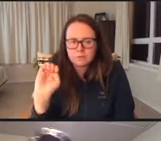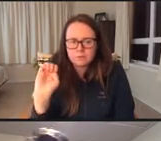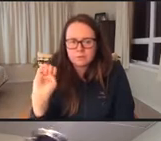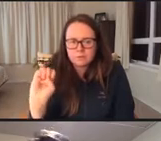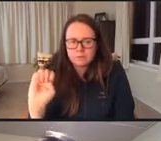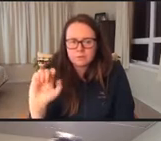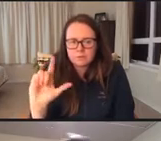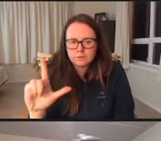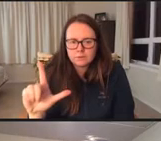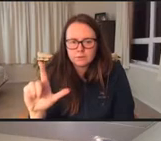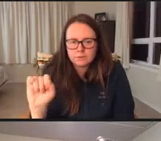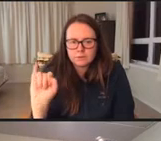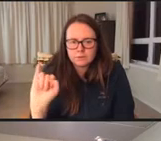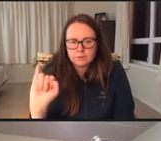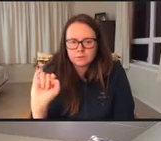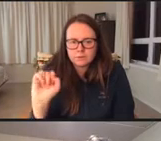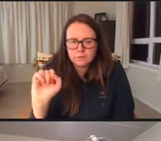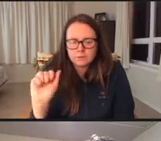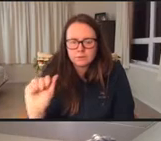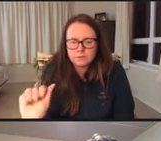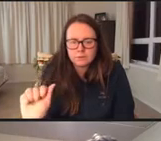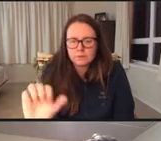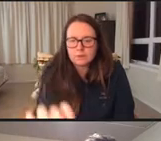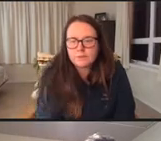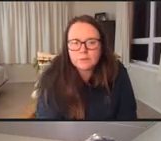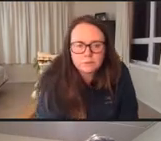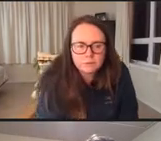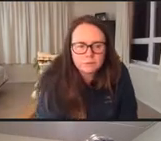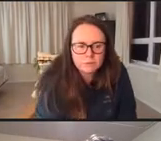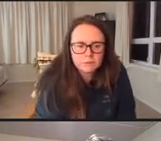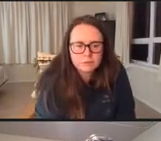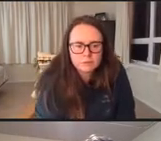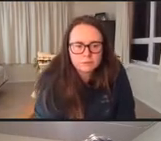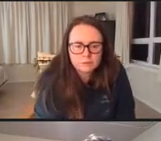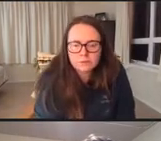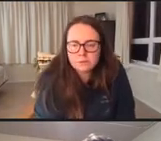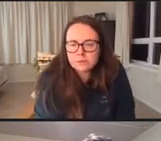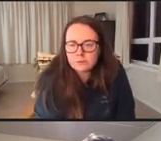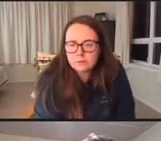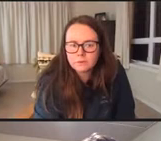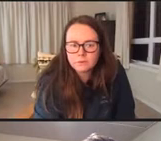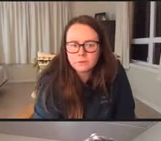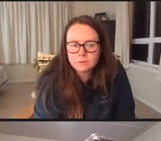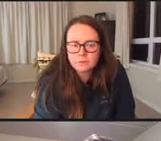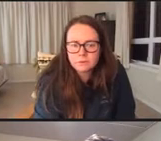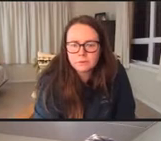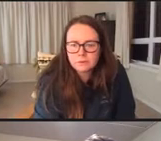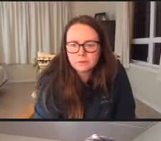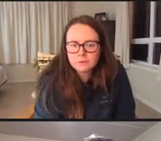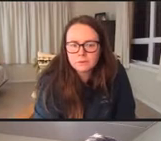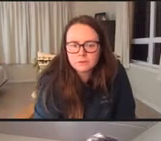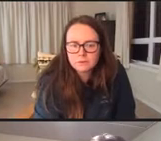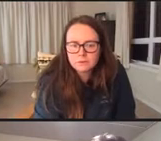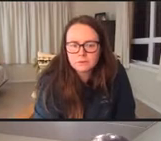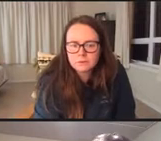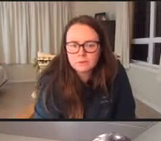someone who knows, like they'll understand and might correct you. I don't know. Or they'll just think your name is Danny